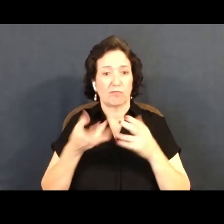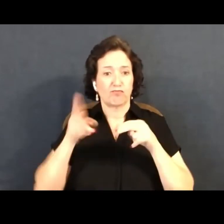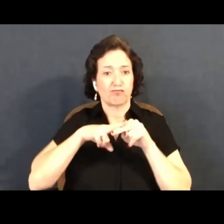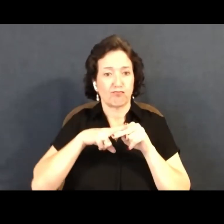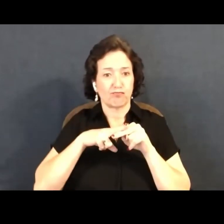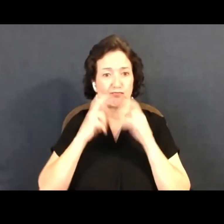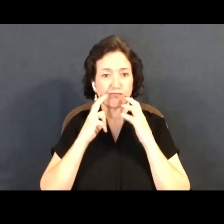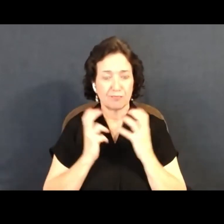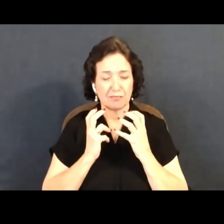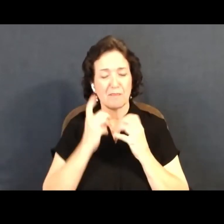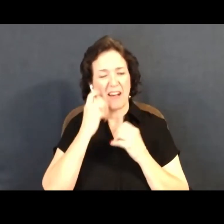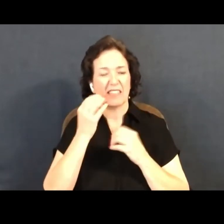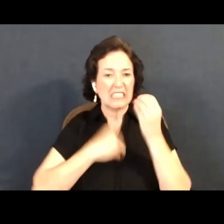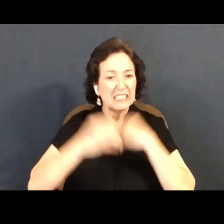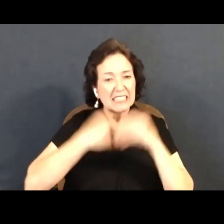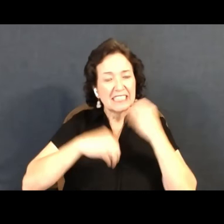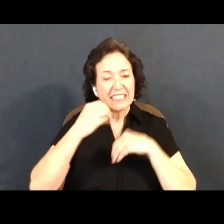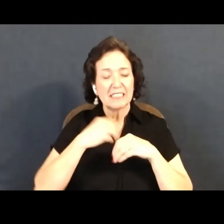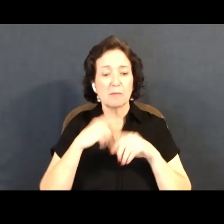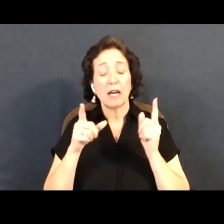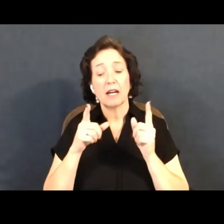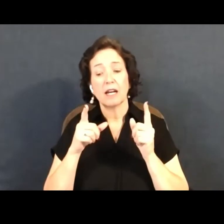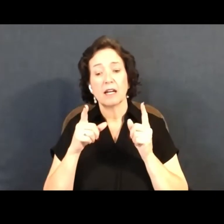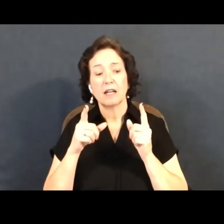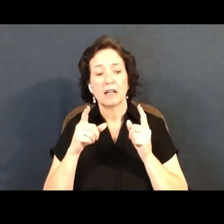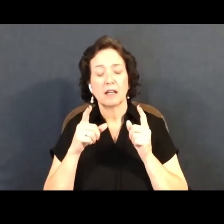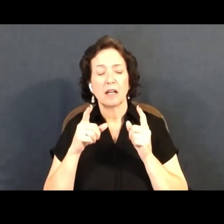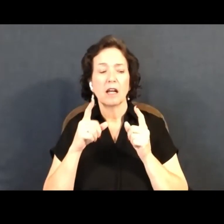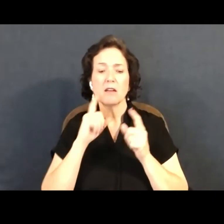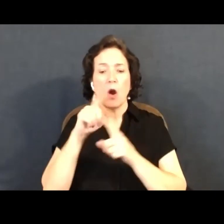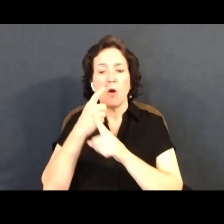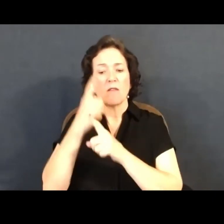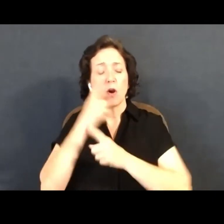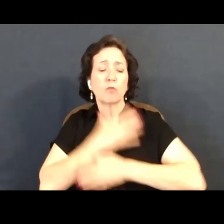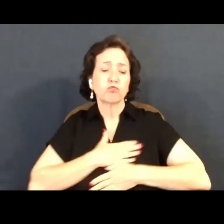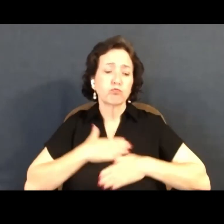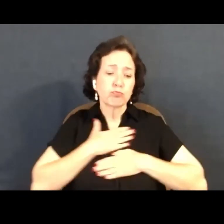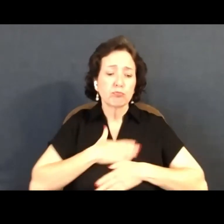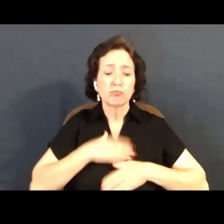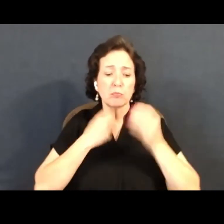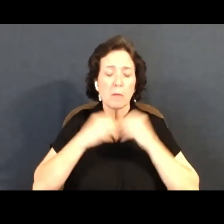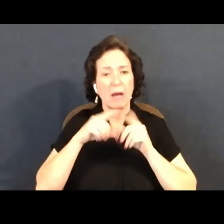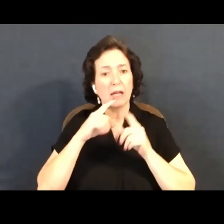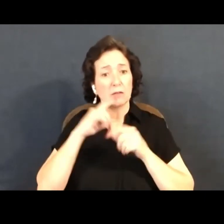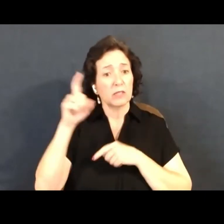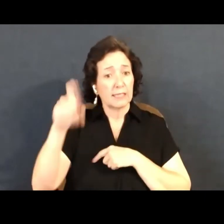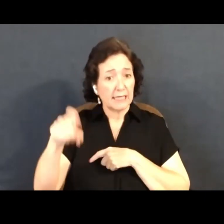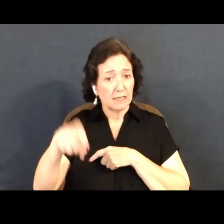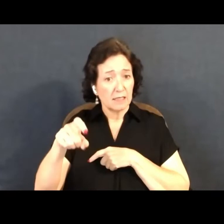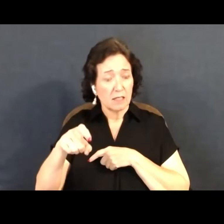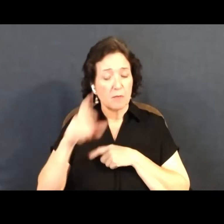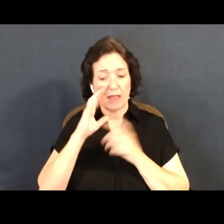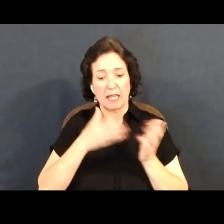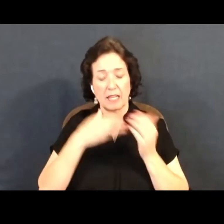pleasant pastime, eating is a necessary thing. It brings us